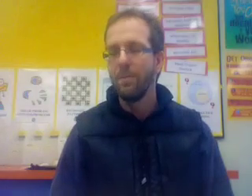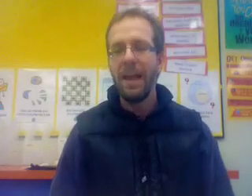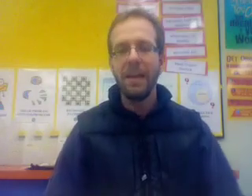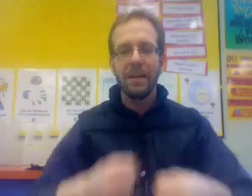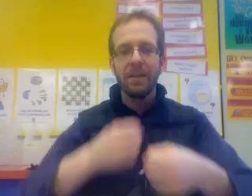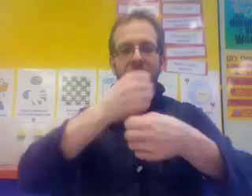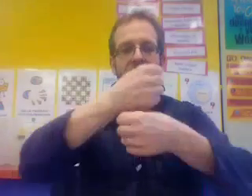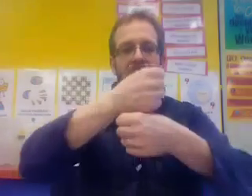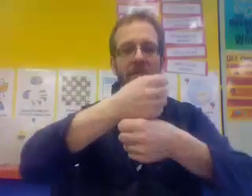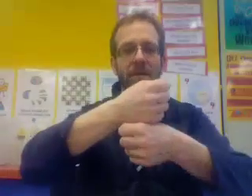make